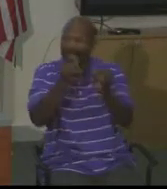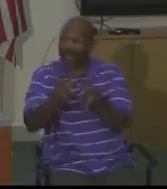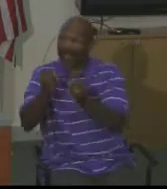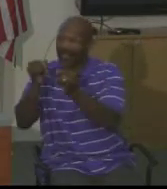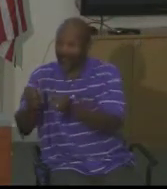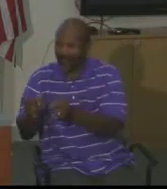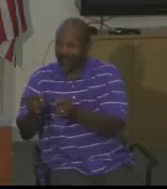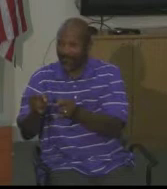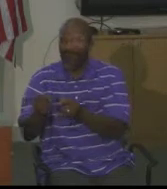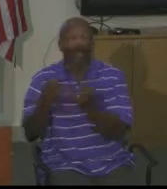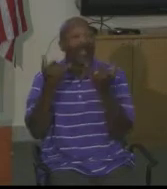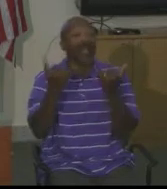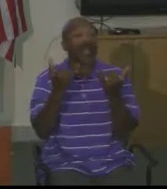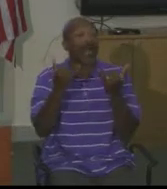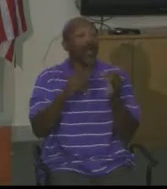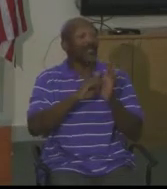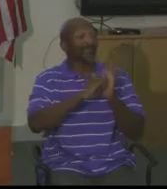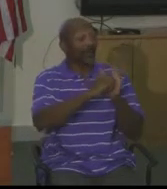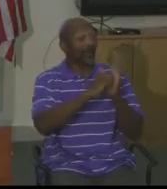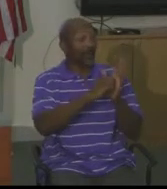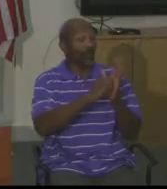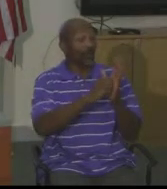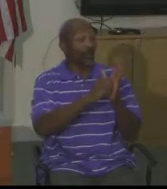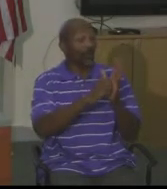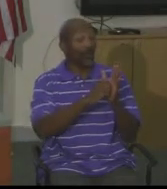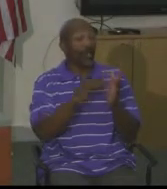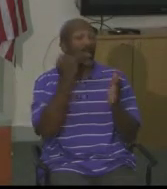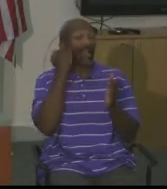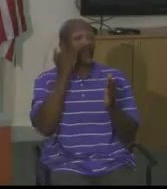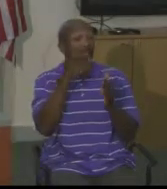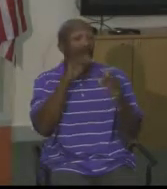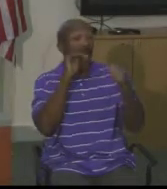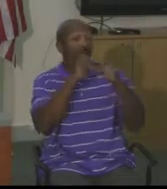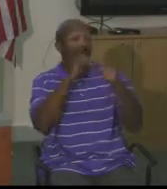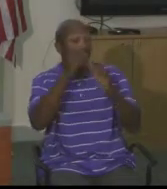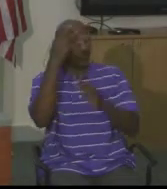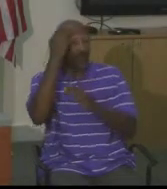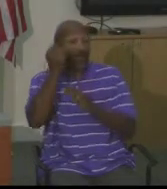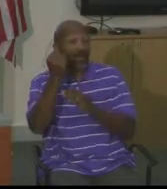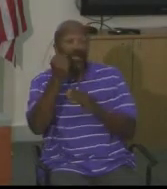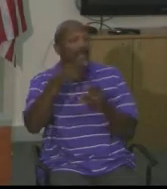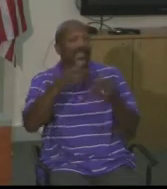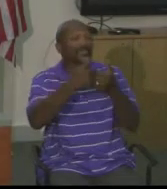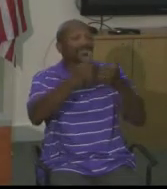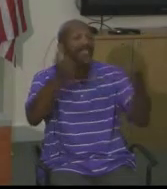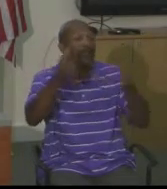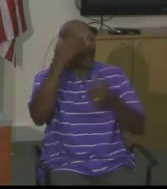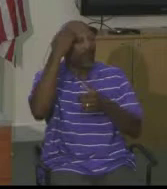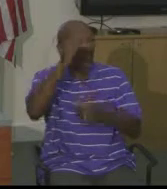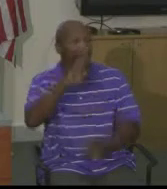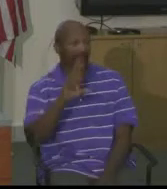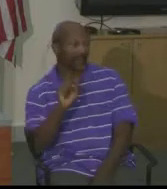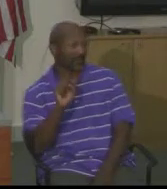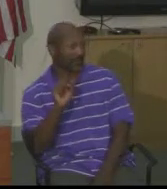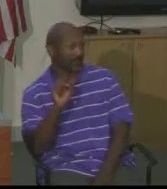So for example, if I want to access memory, it's a separate memory bus.